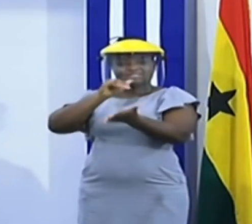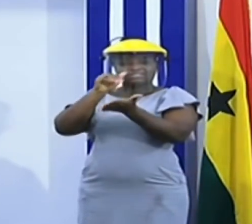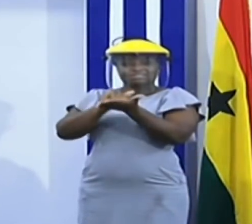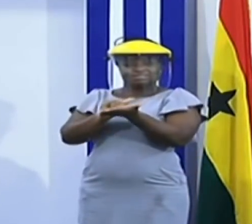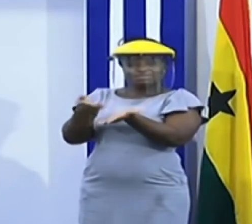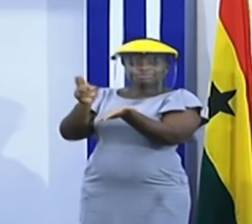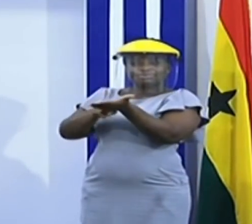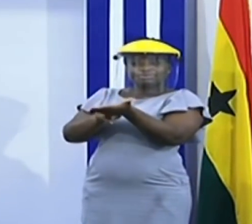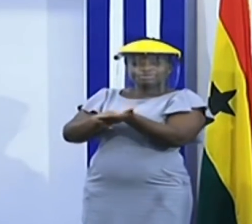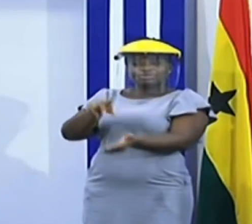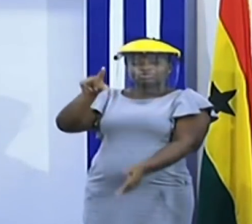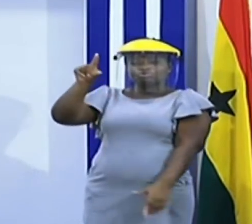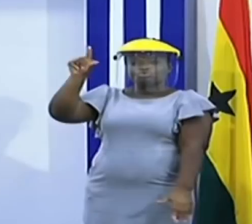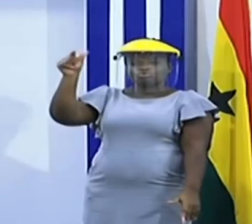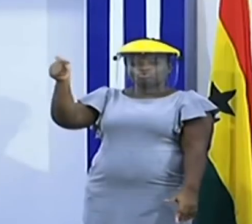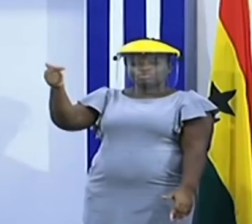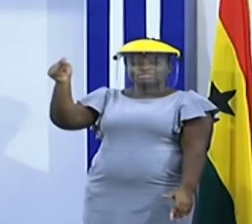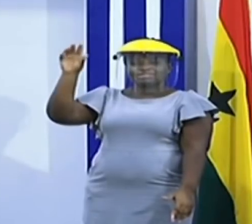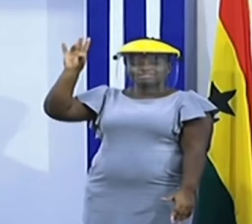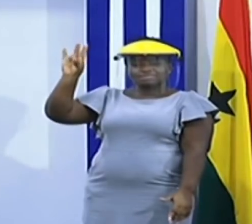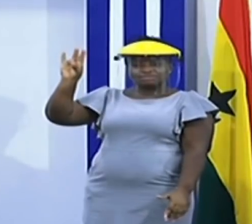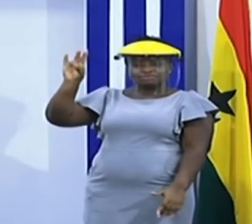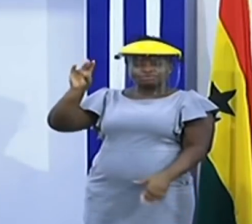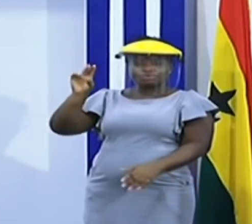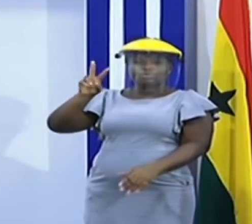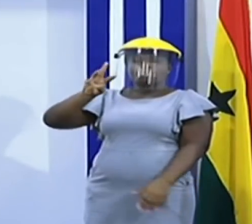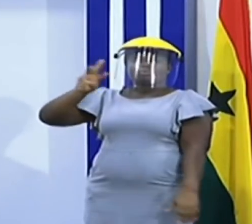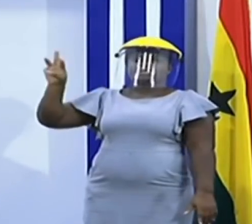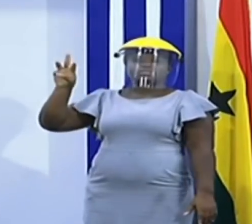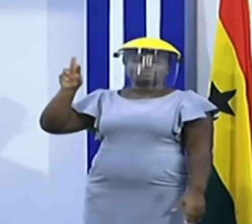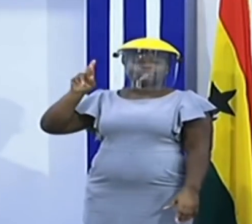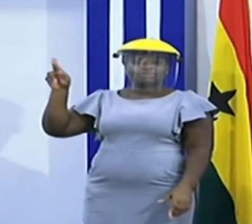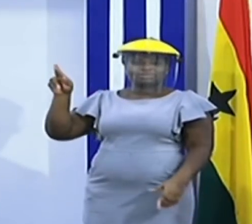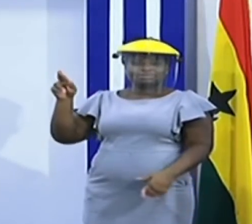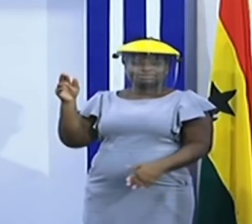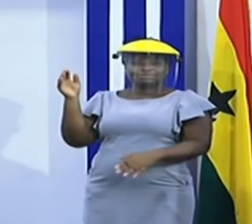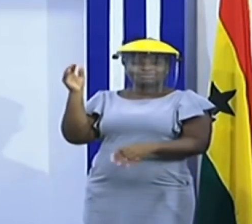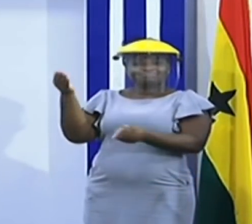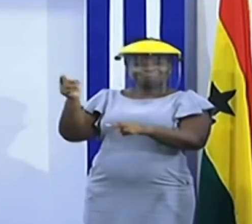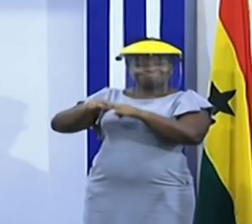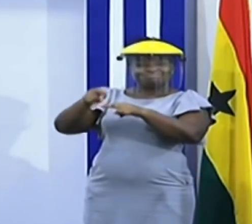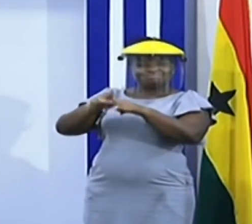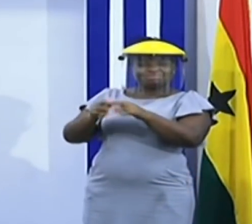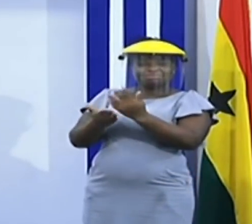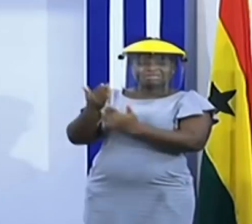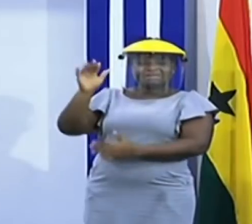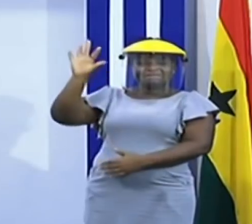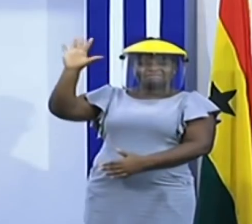recorded 27 new cases. Western Region also increased by 59